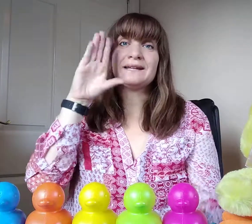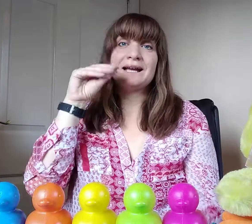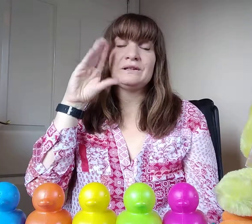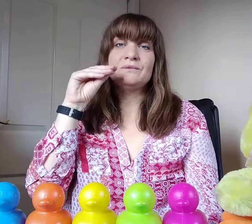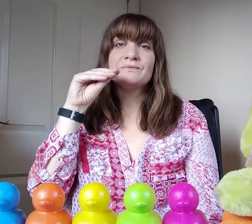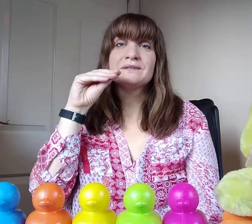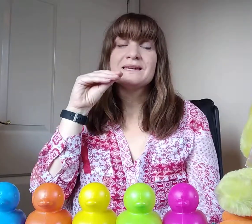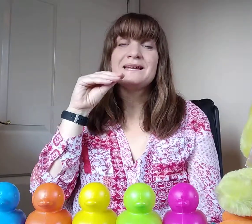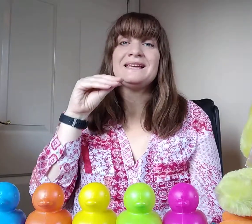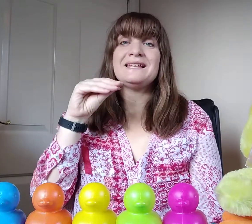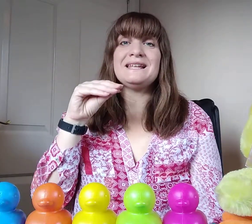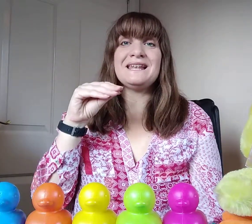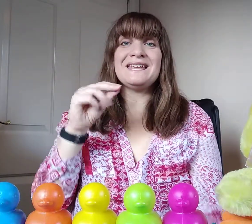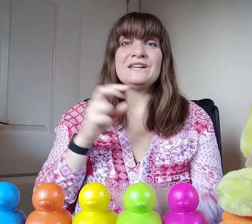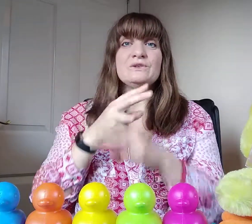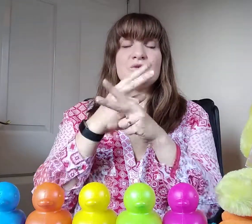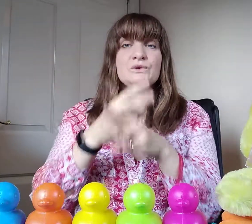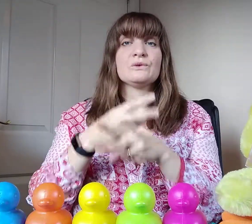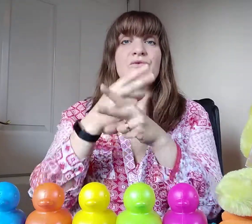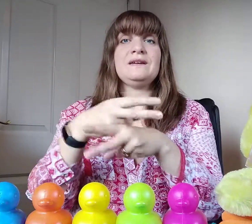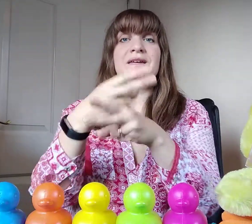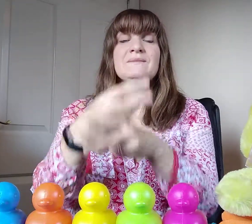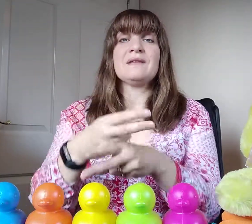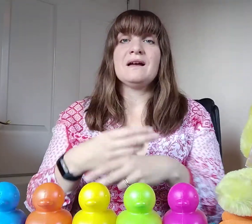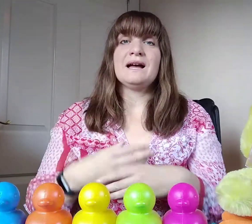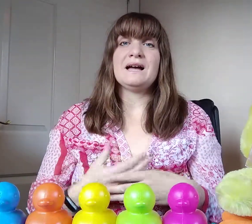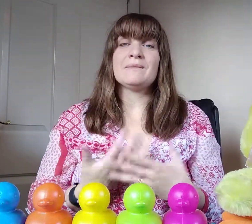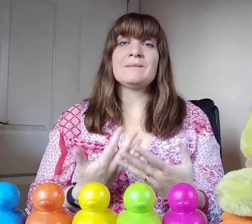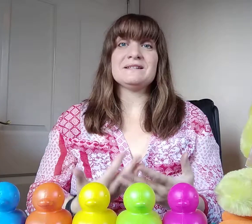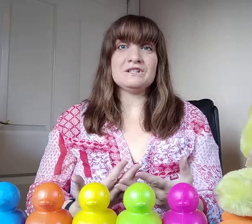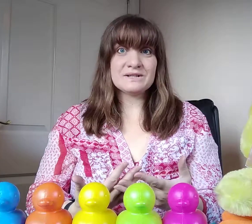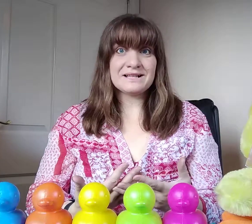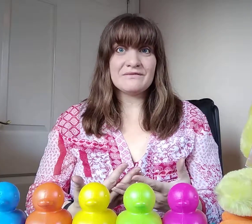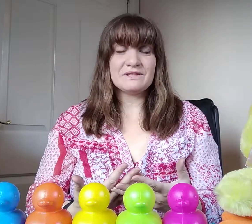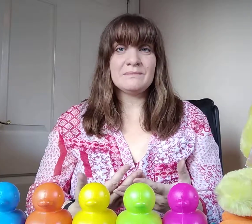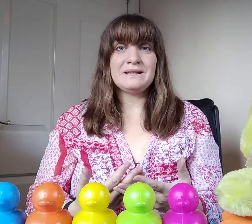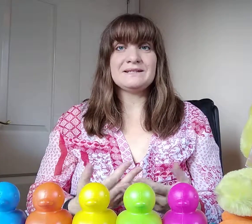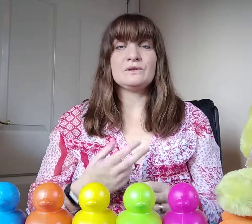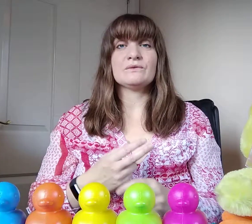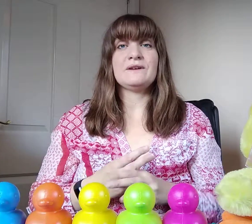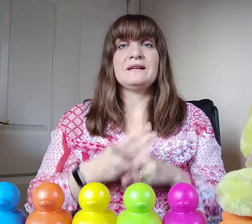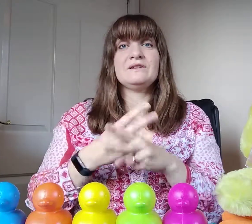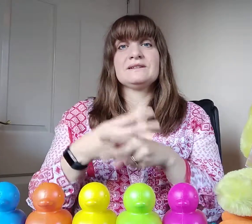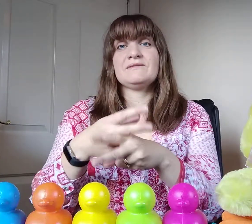can, les surveille. That means looks after them. Les surveille, looks after